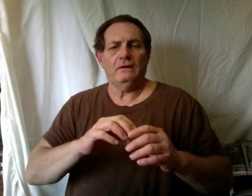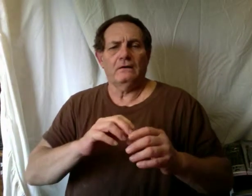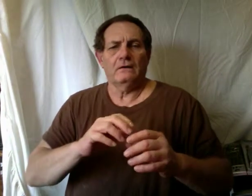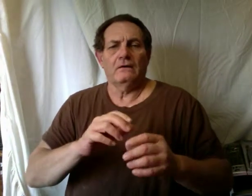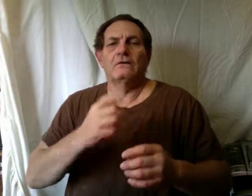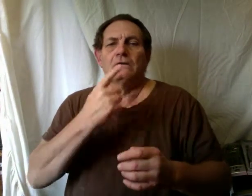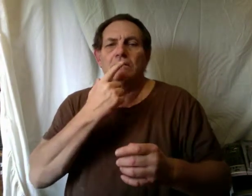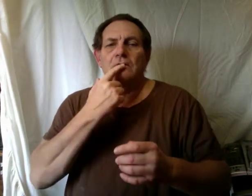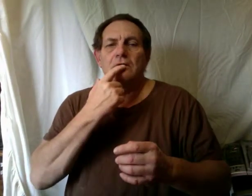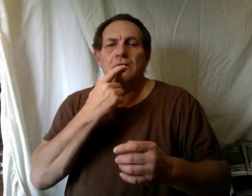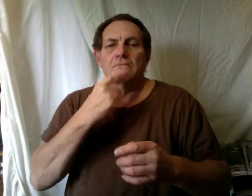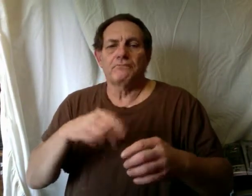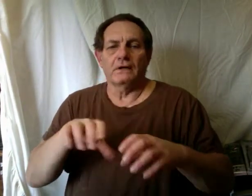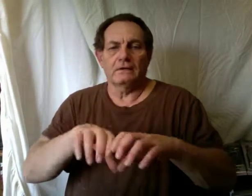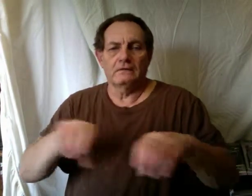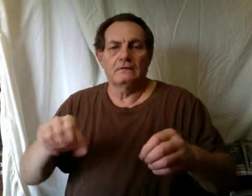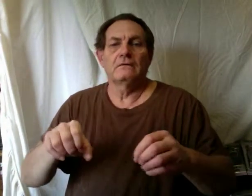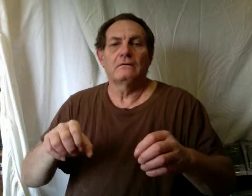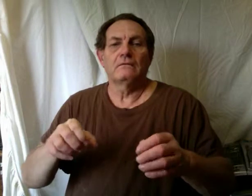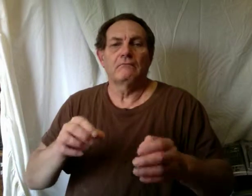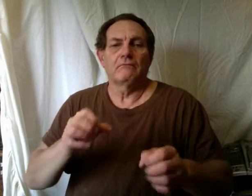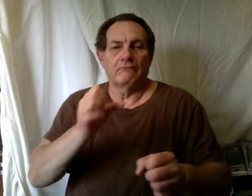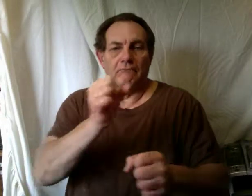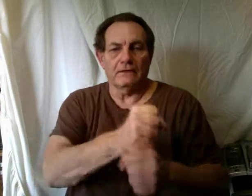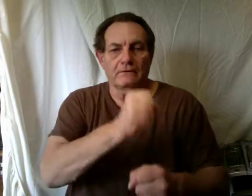brick maker.